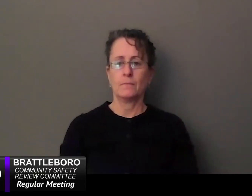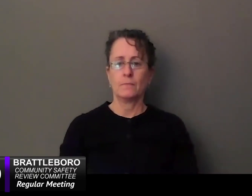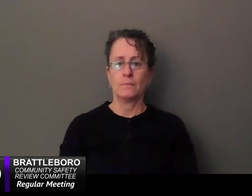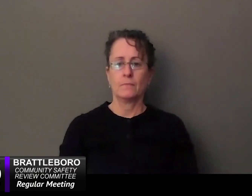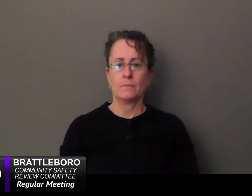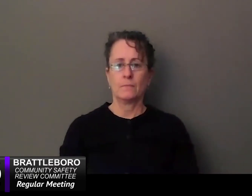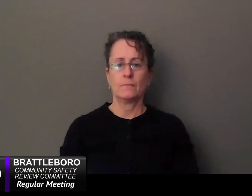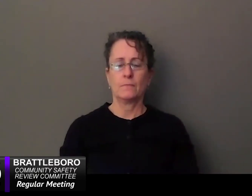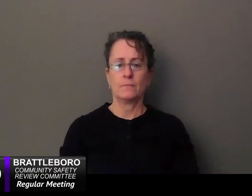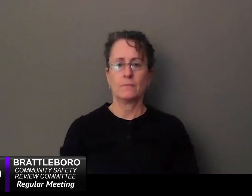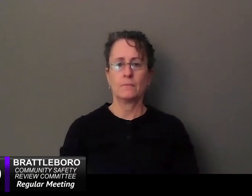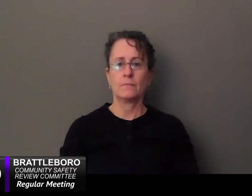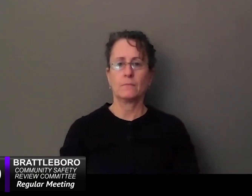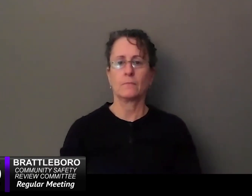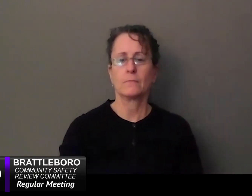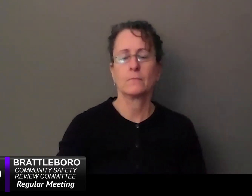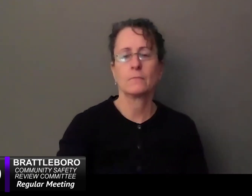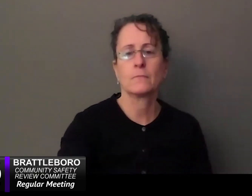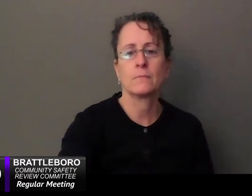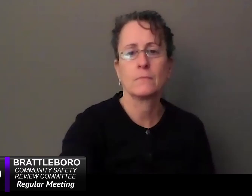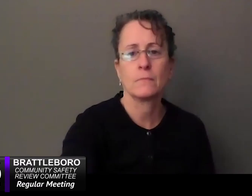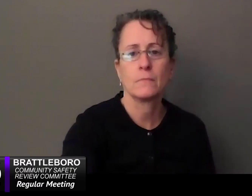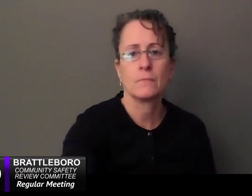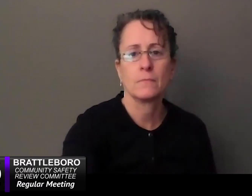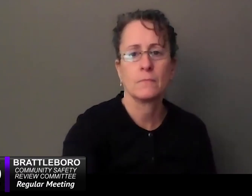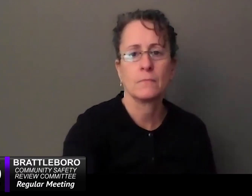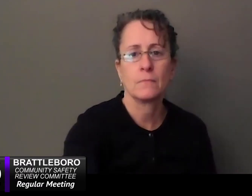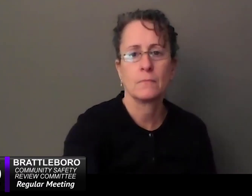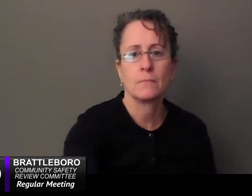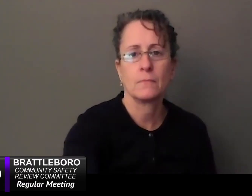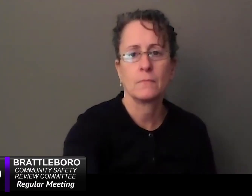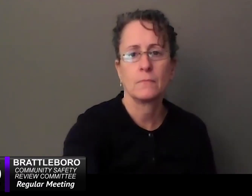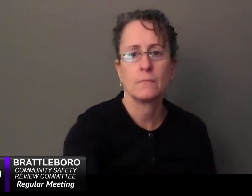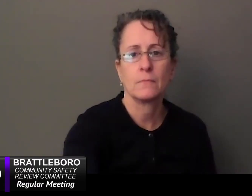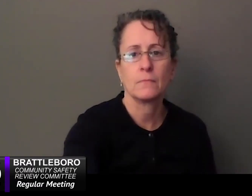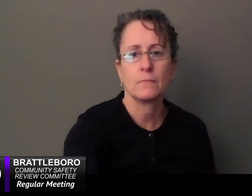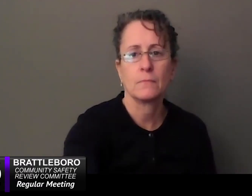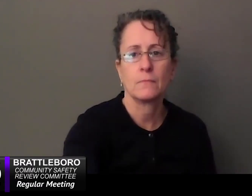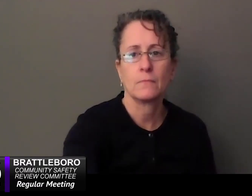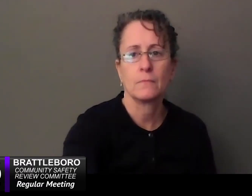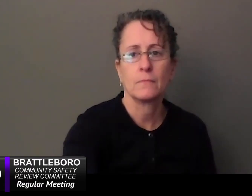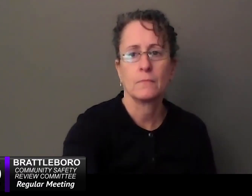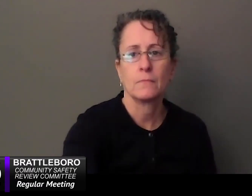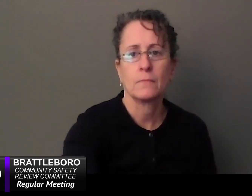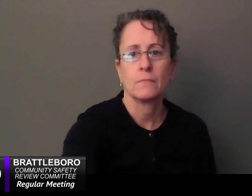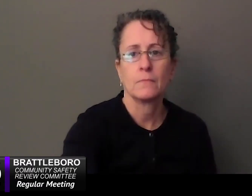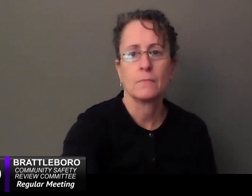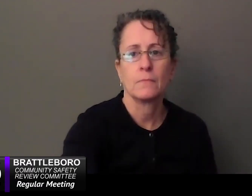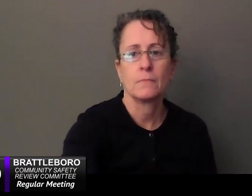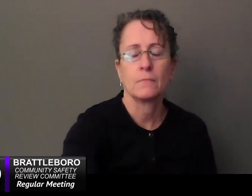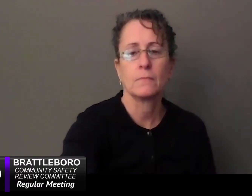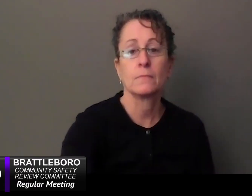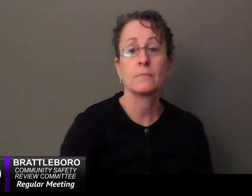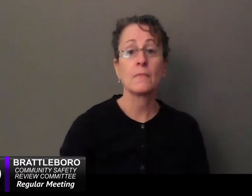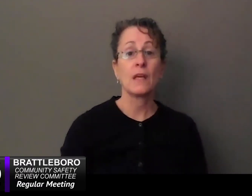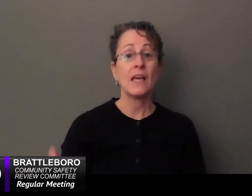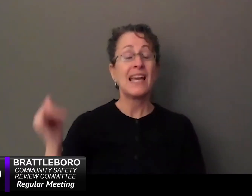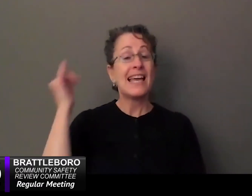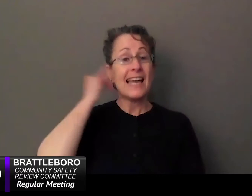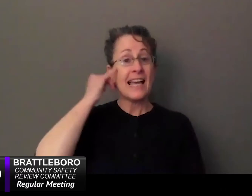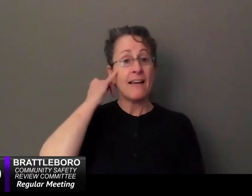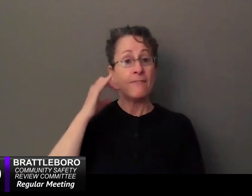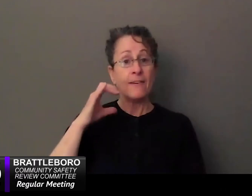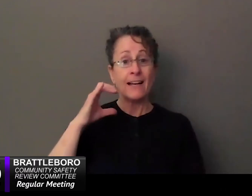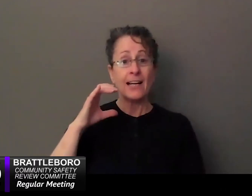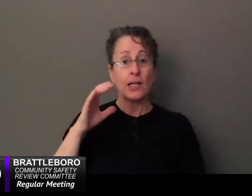And I think we will have to shut the chat off if it becomes a space that is hateful or that